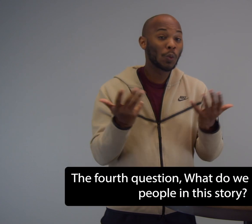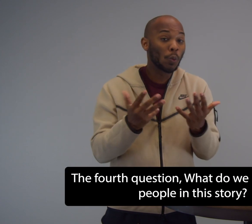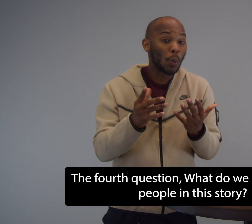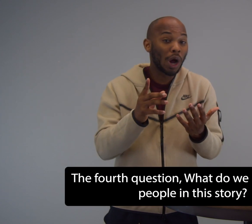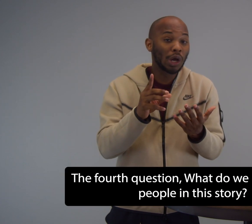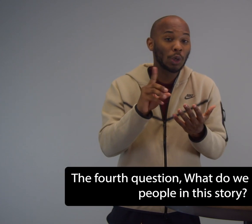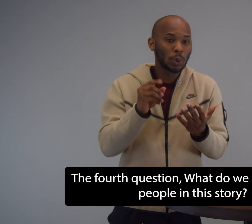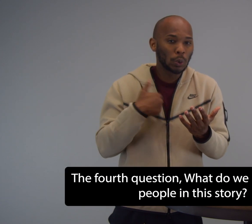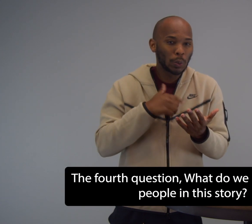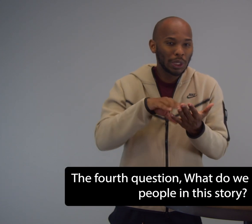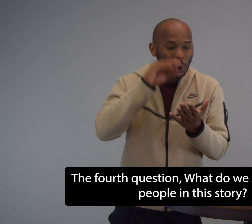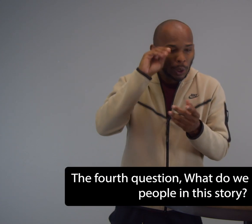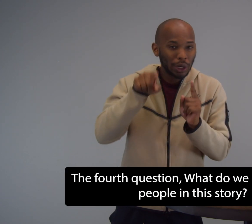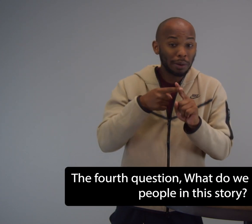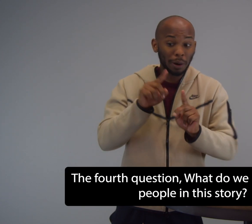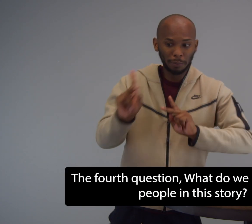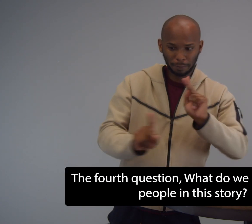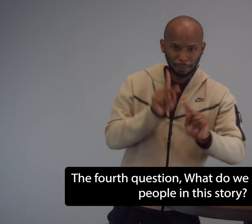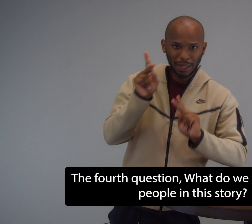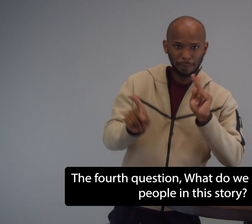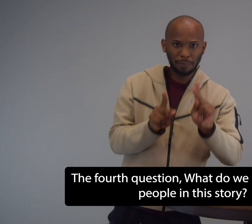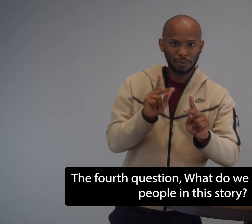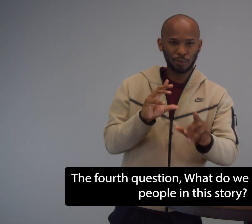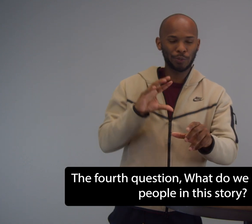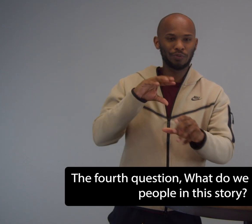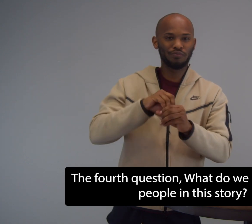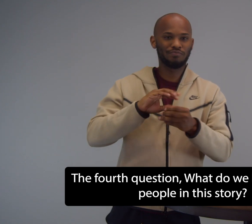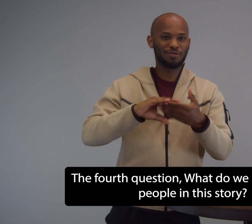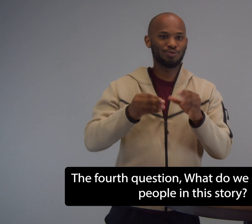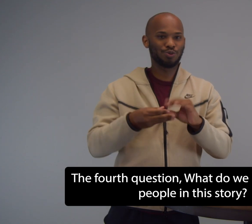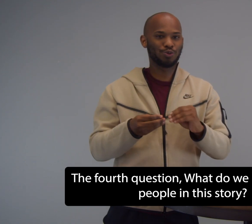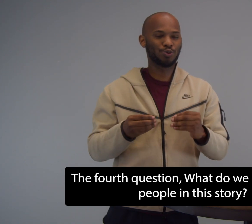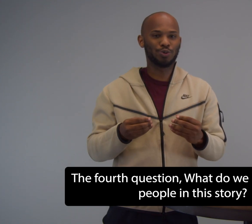What do we, and the fourth question is, what do we learn about people in the story?